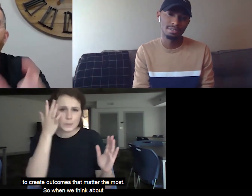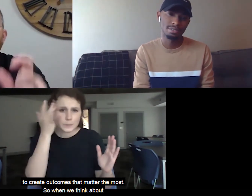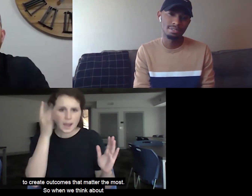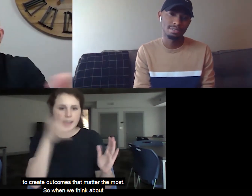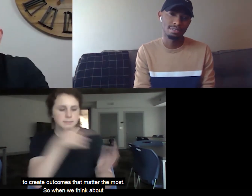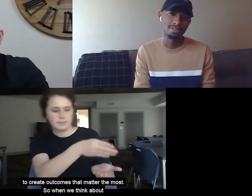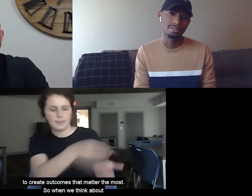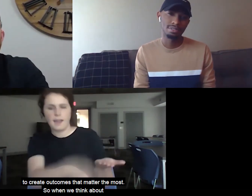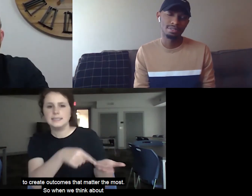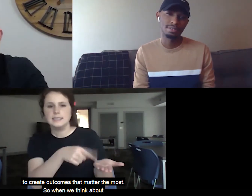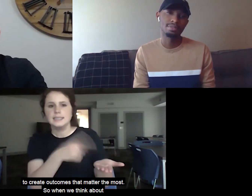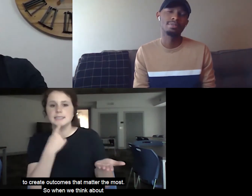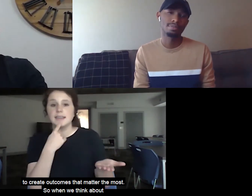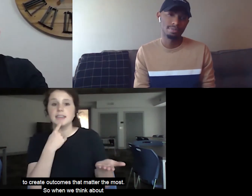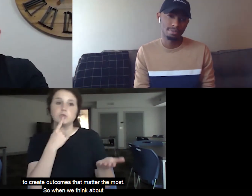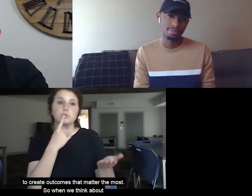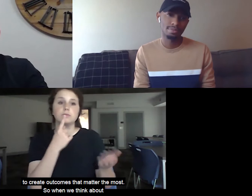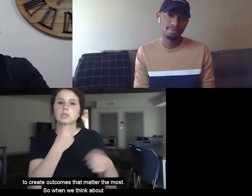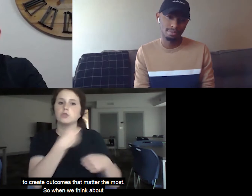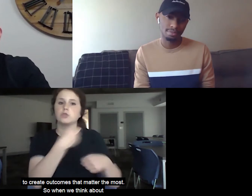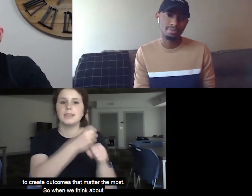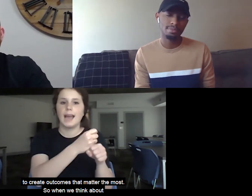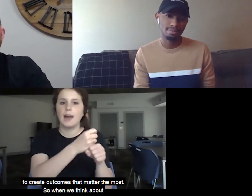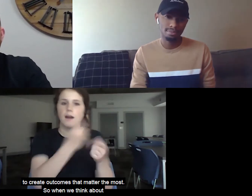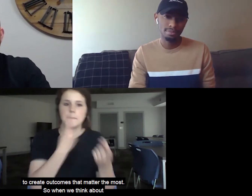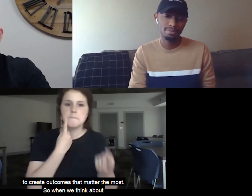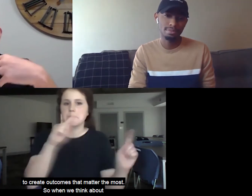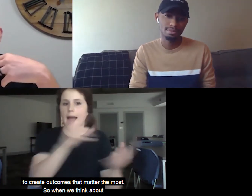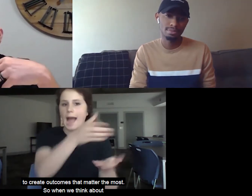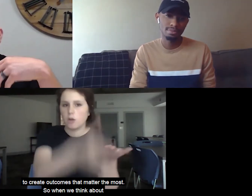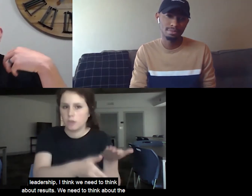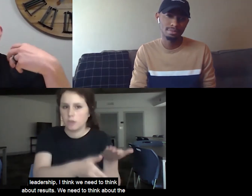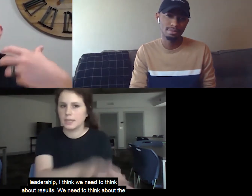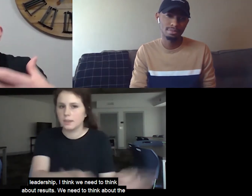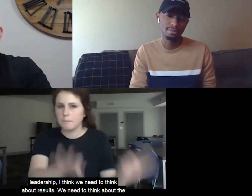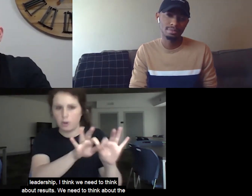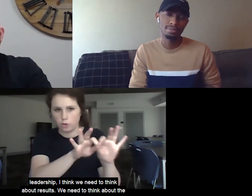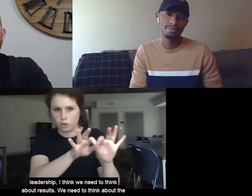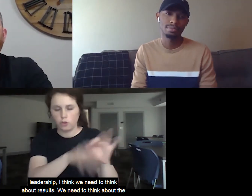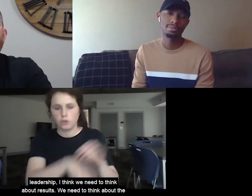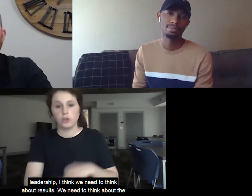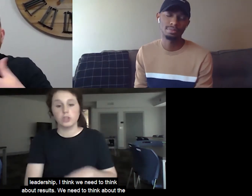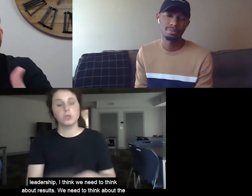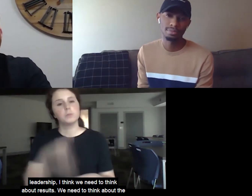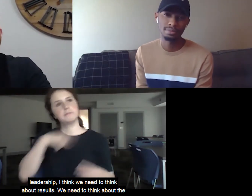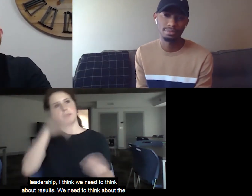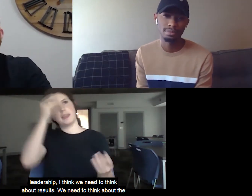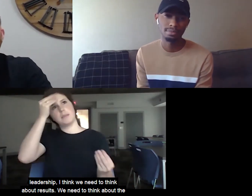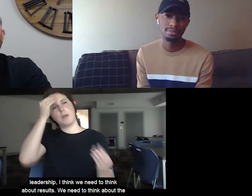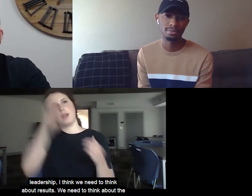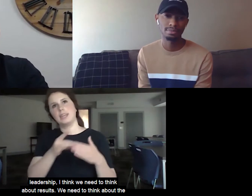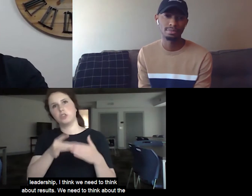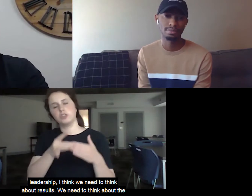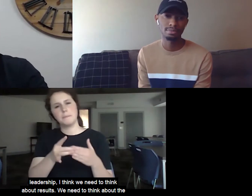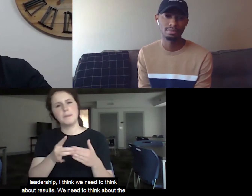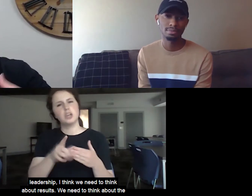It's to create outcomes that matter the most. So when we think about leadership, I think we need to think